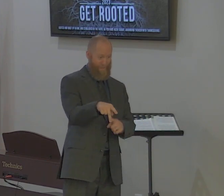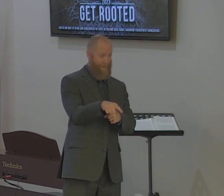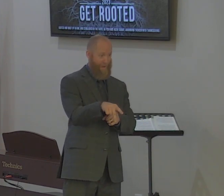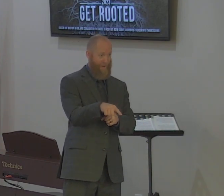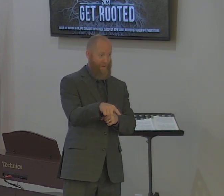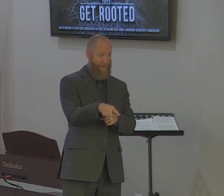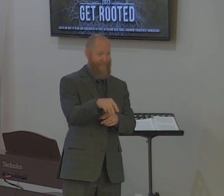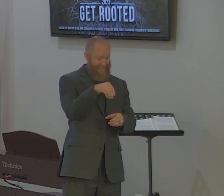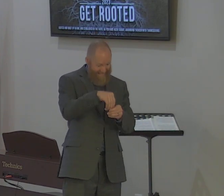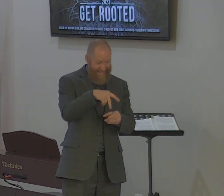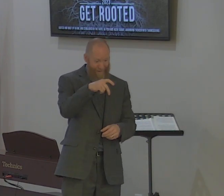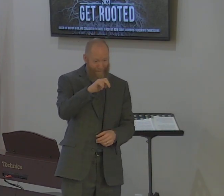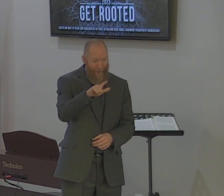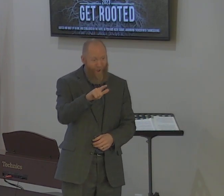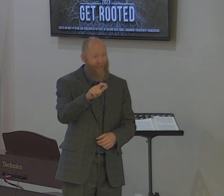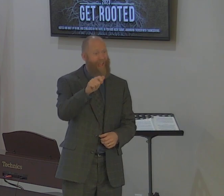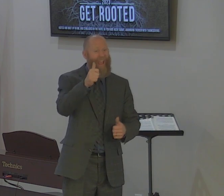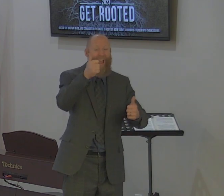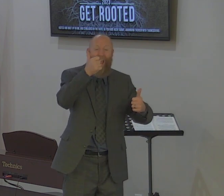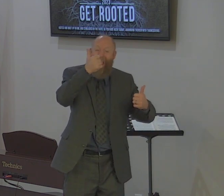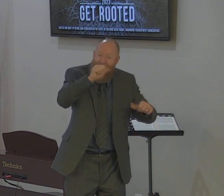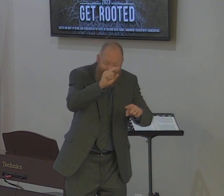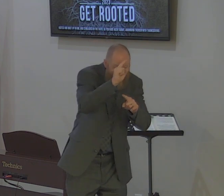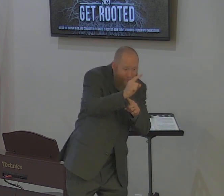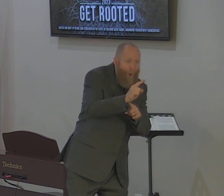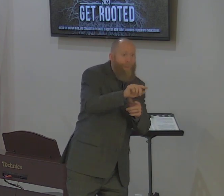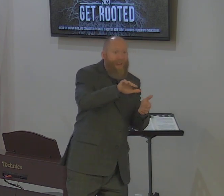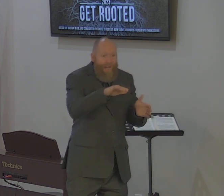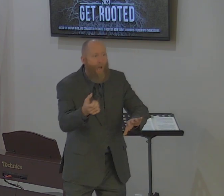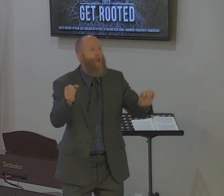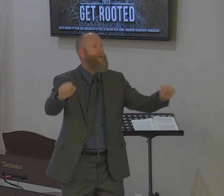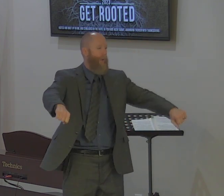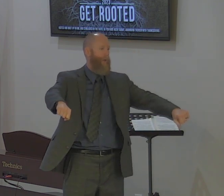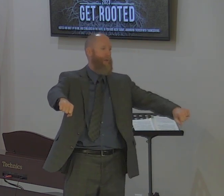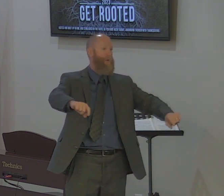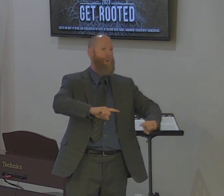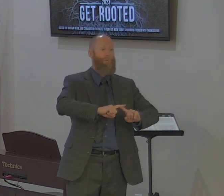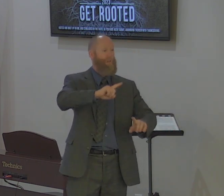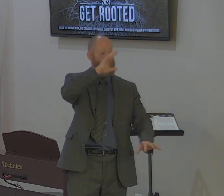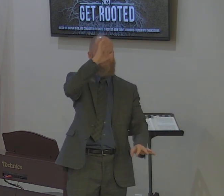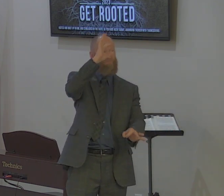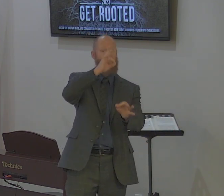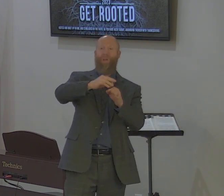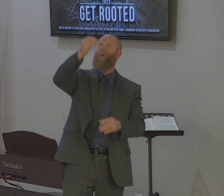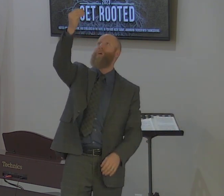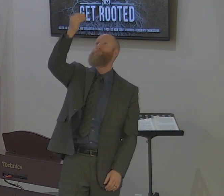in peril because of his faith.